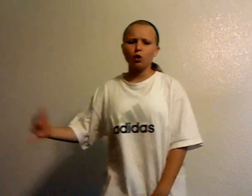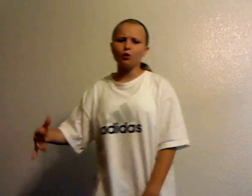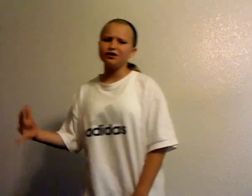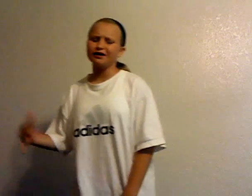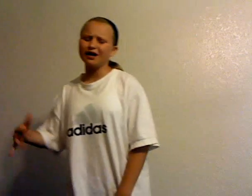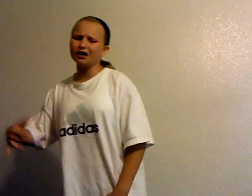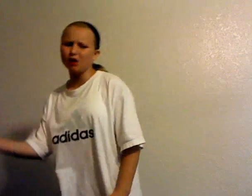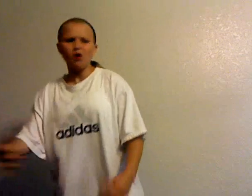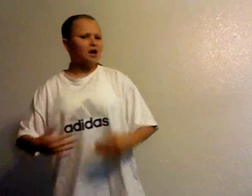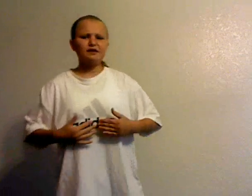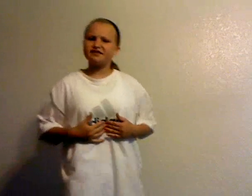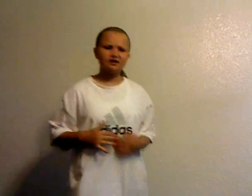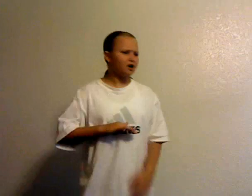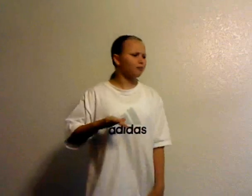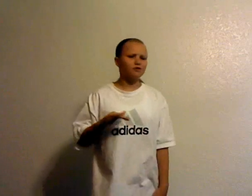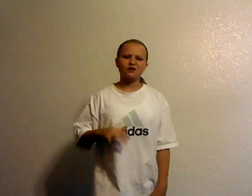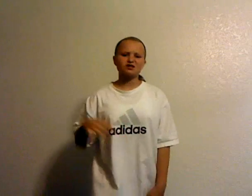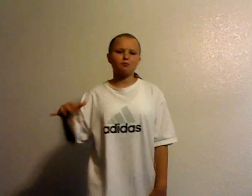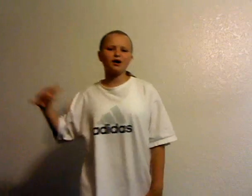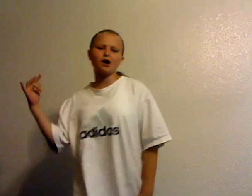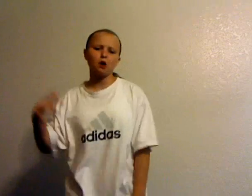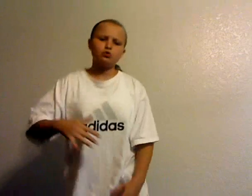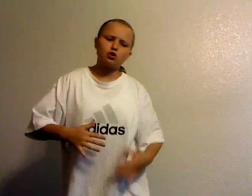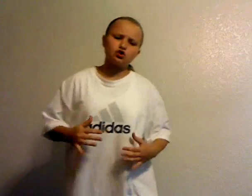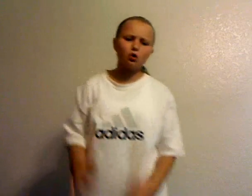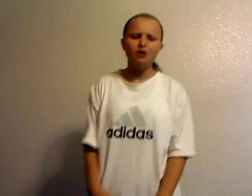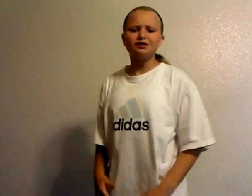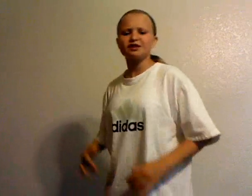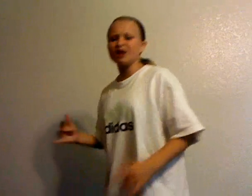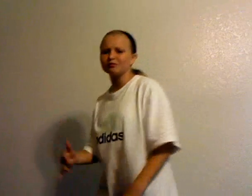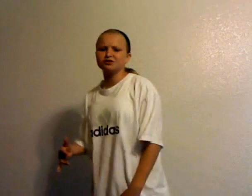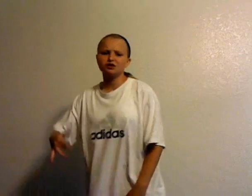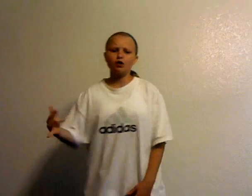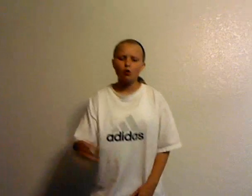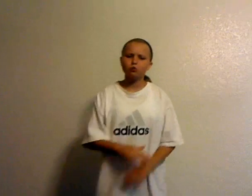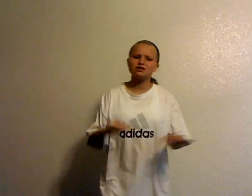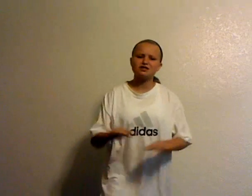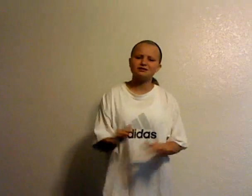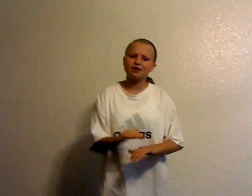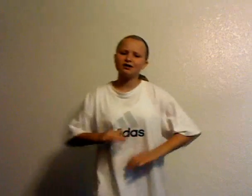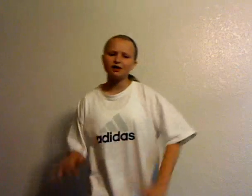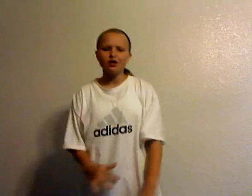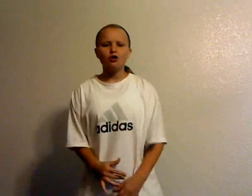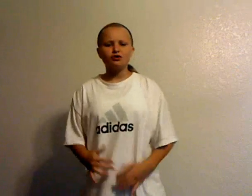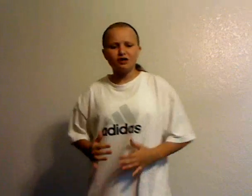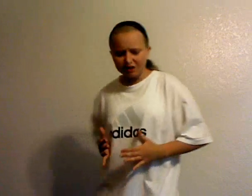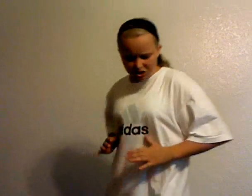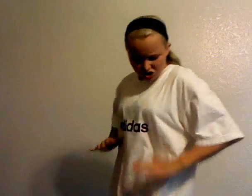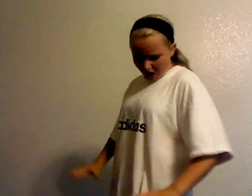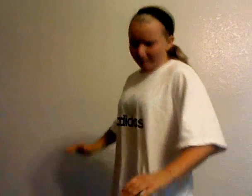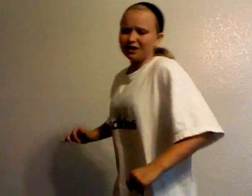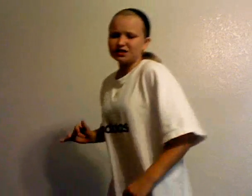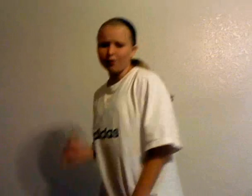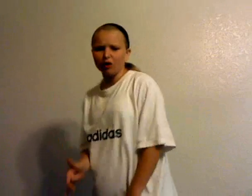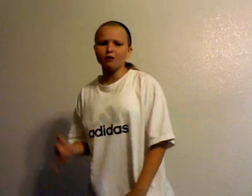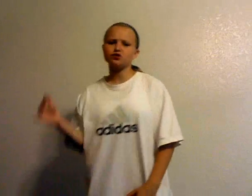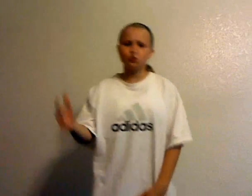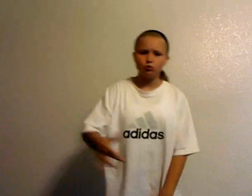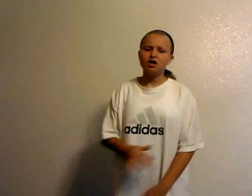grow in the gut, low. I'm not saying that I'm perfect, cause nobody's old, so it's old. This is coming, this is over, we're still not late. Let me get in shape, cause the camera comes soon,